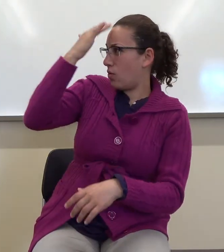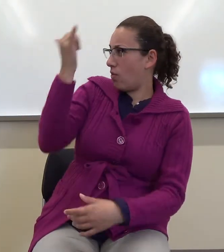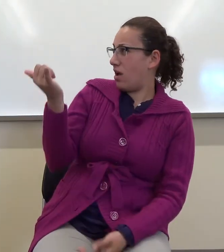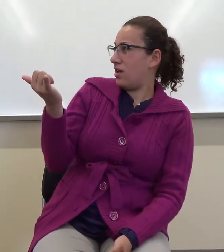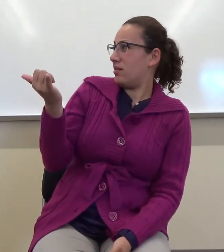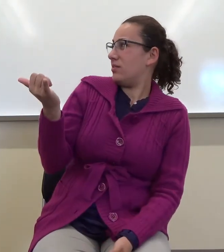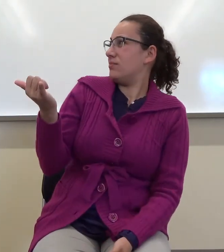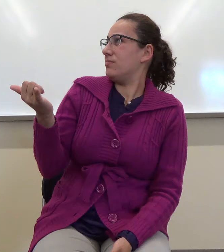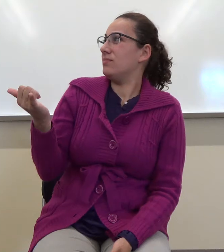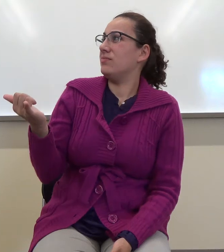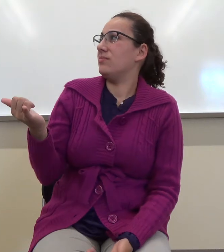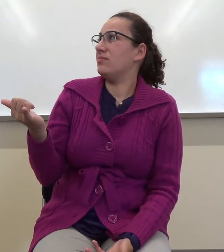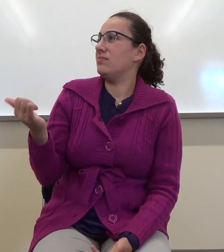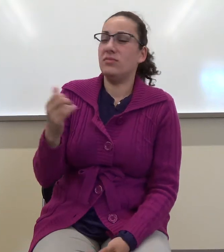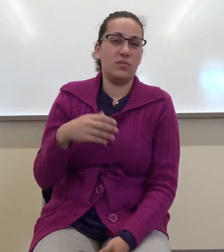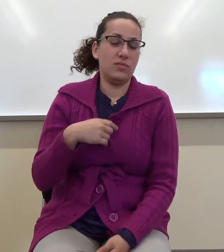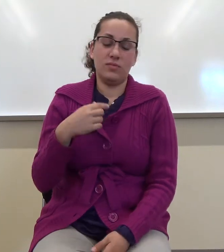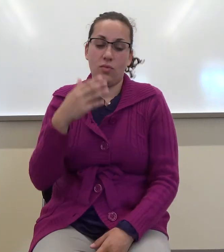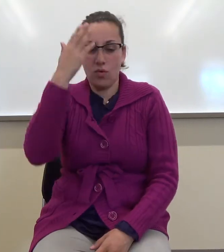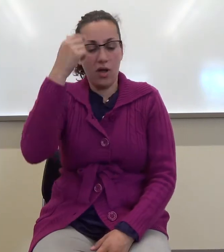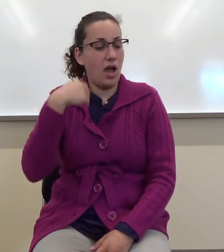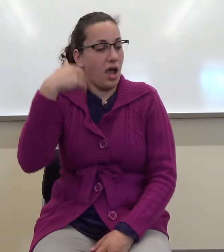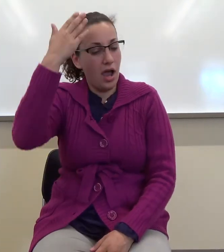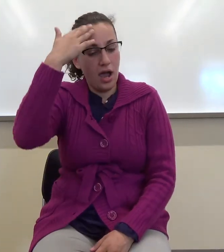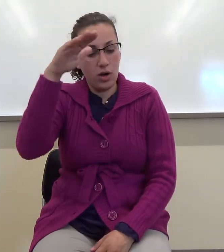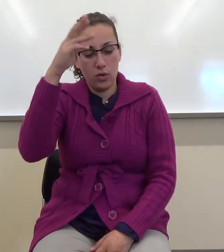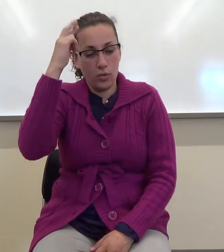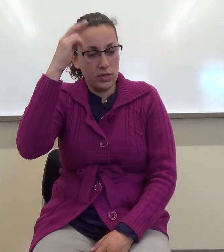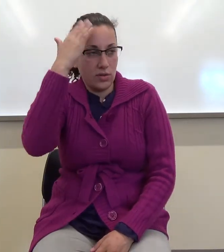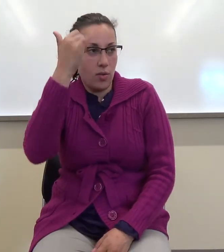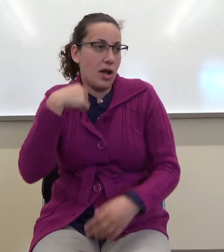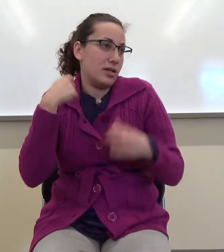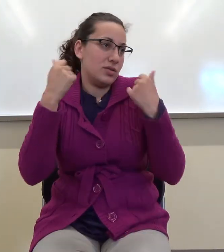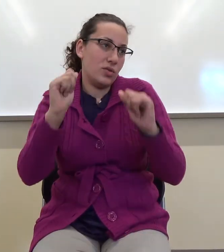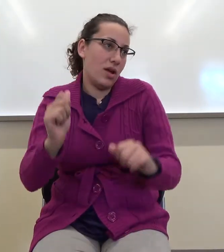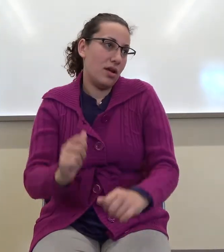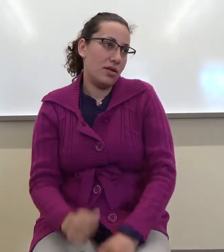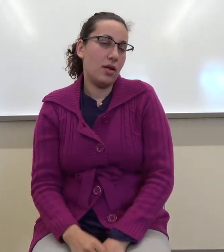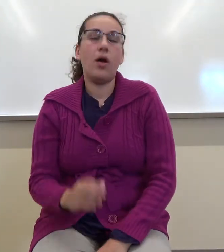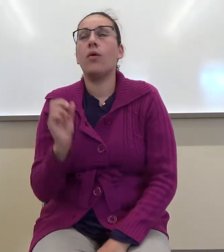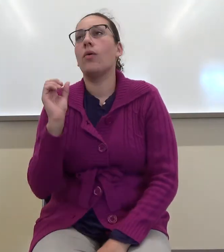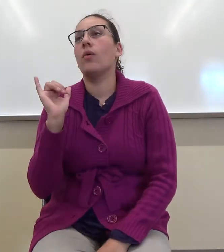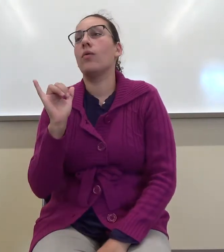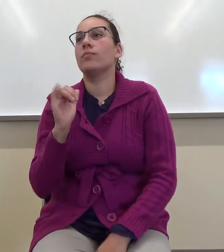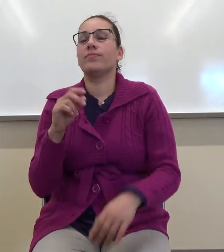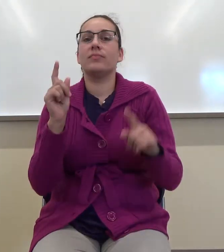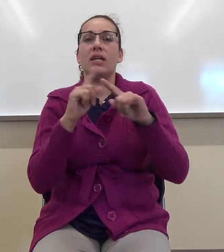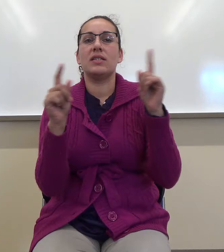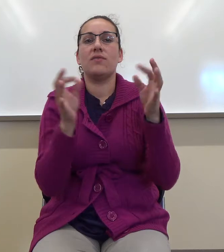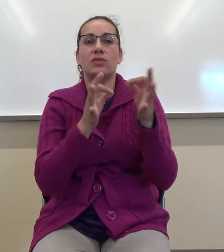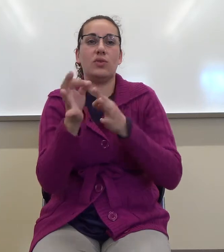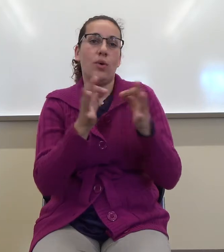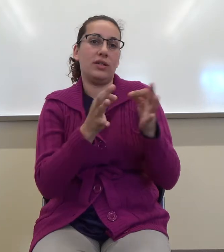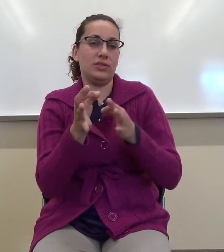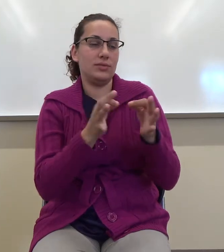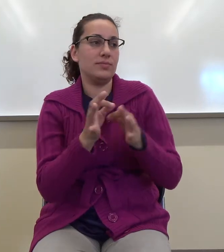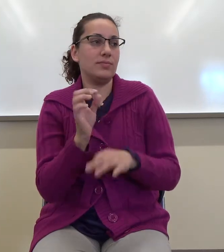I even bothered with this. Oh yes, there is a slightly different directions here in reading the direction. But I just wasn't able to